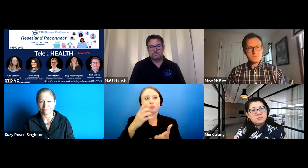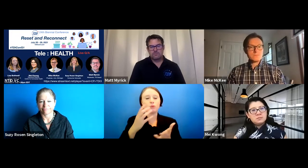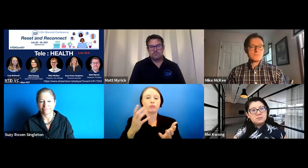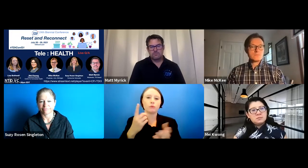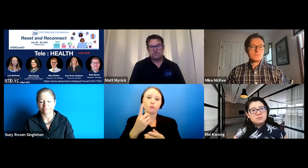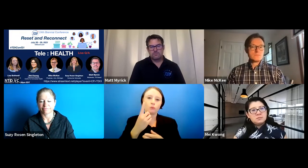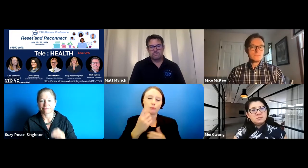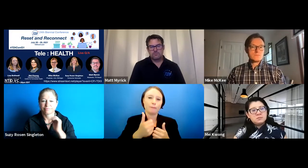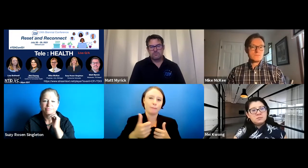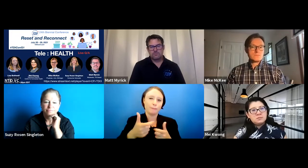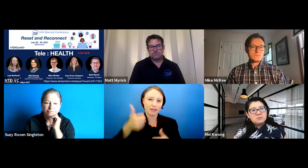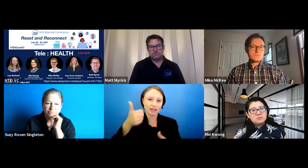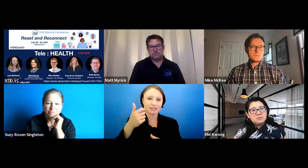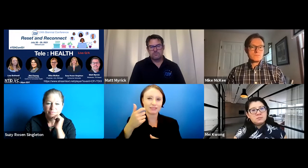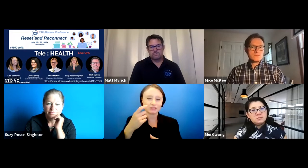point.